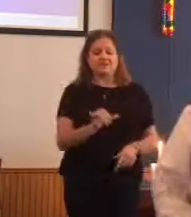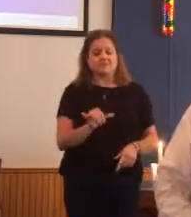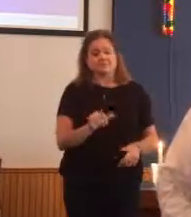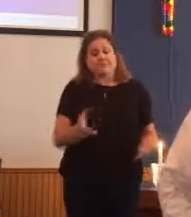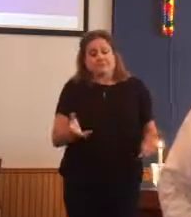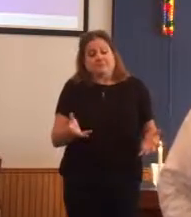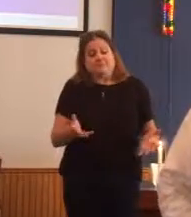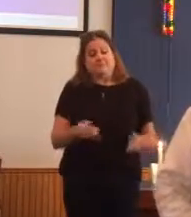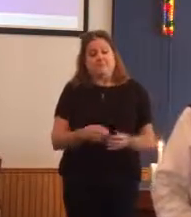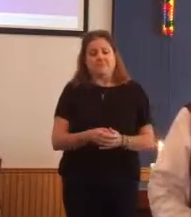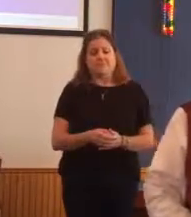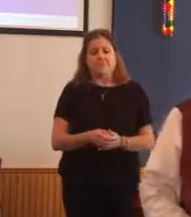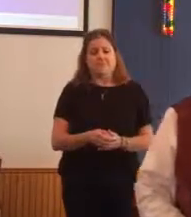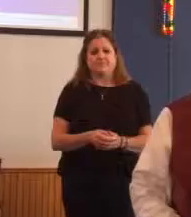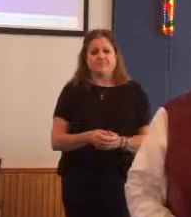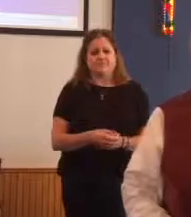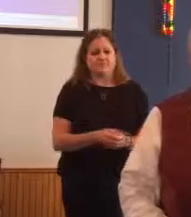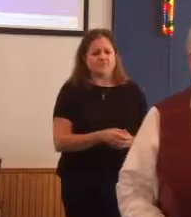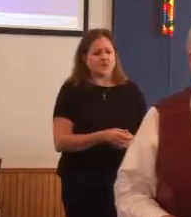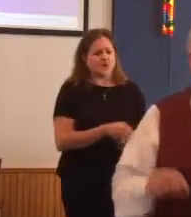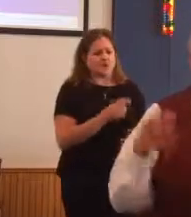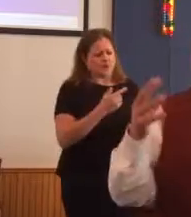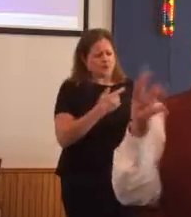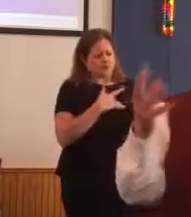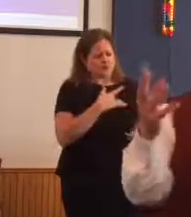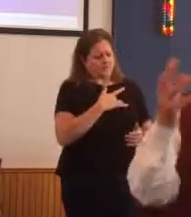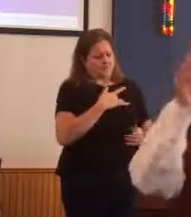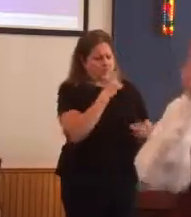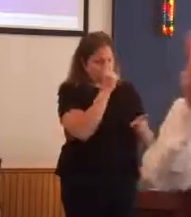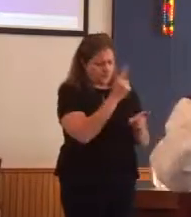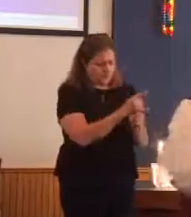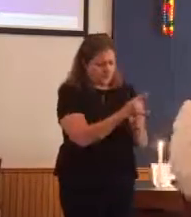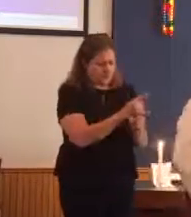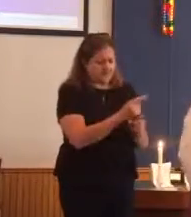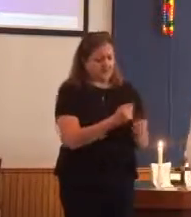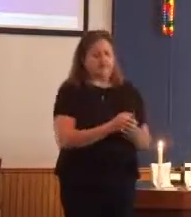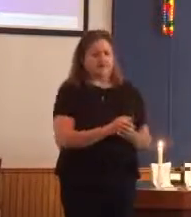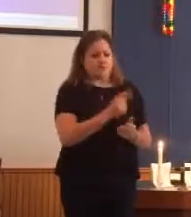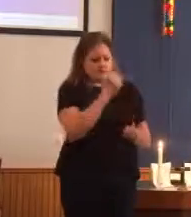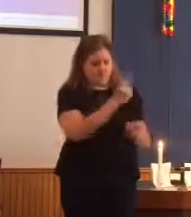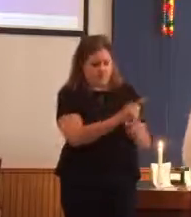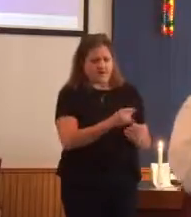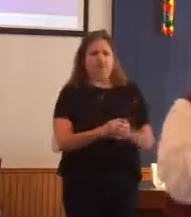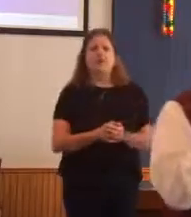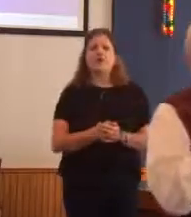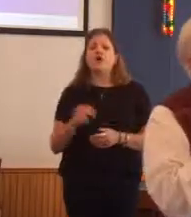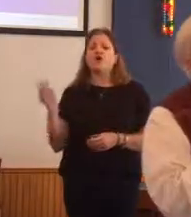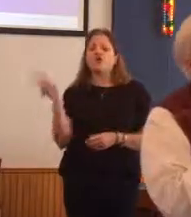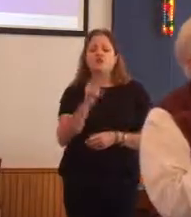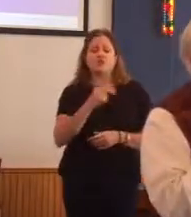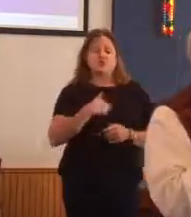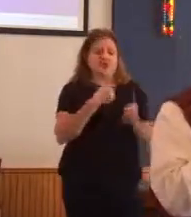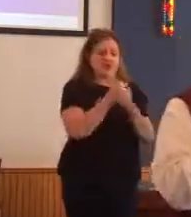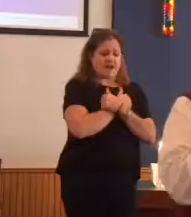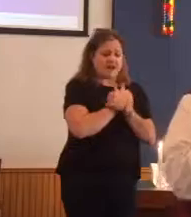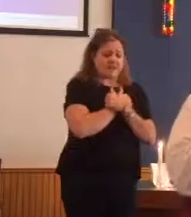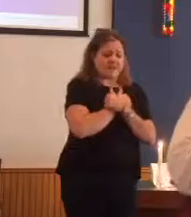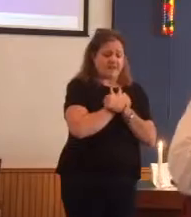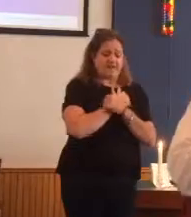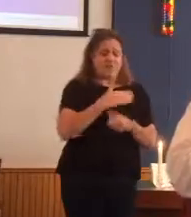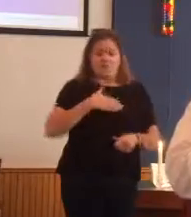consider what is right. And let's look at loving rather than self-protecting.